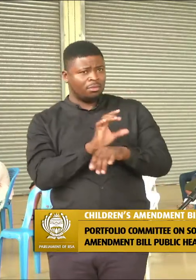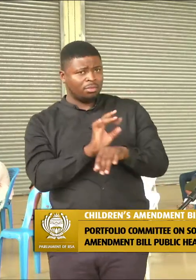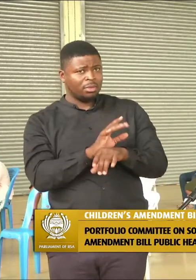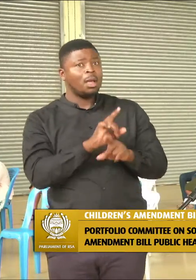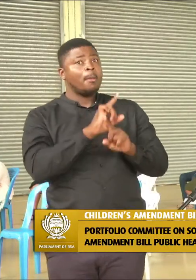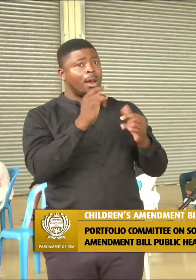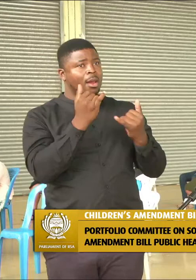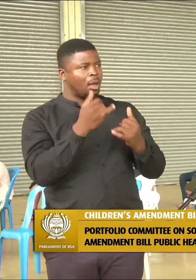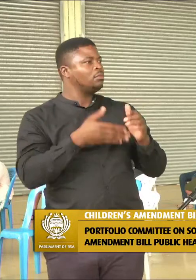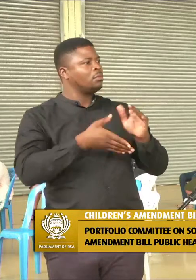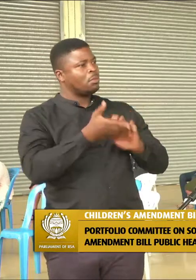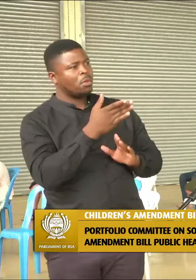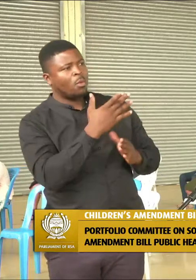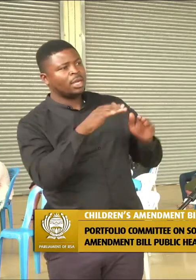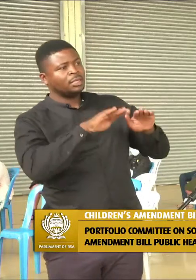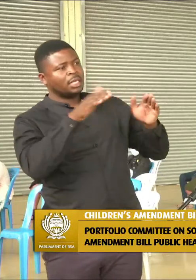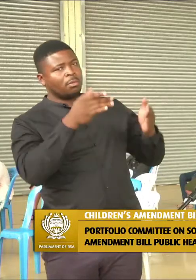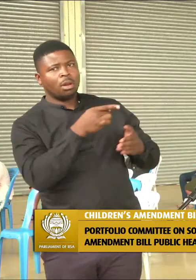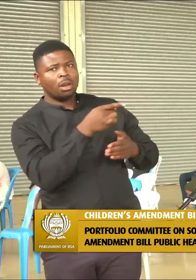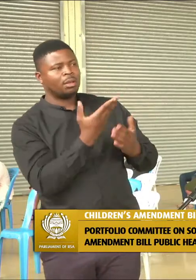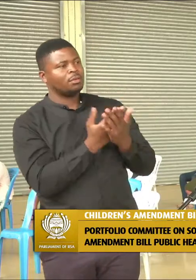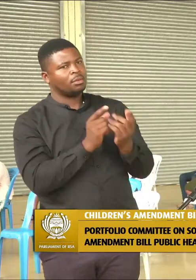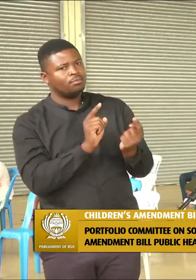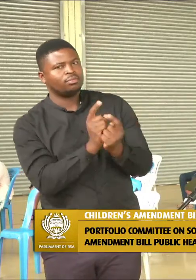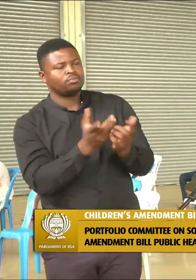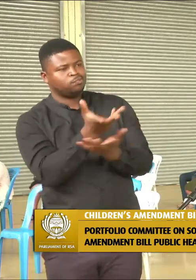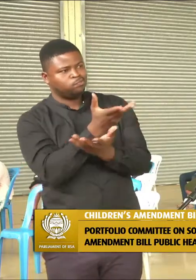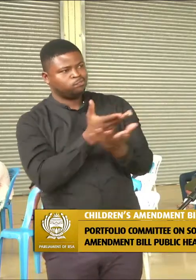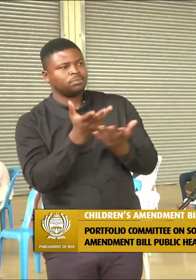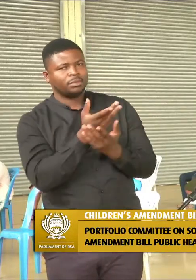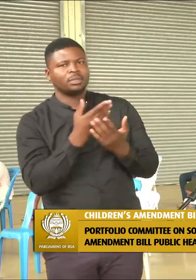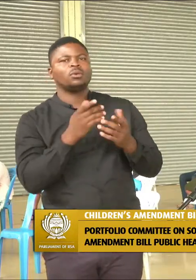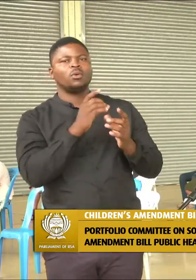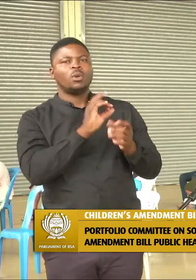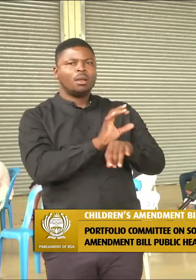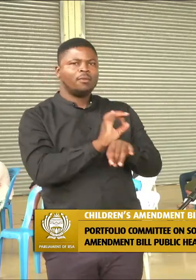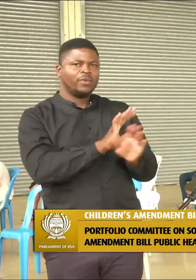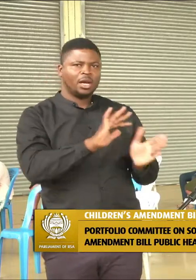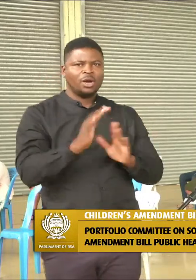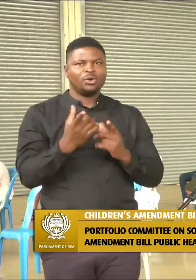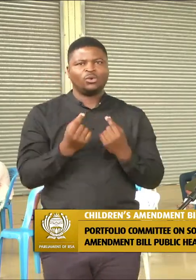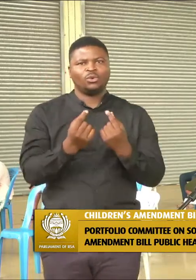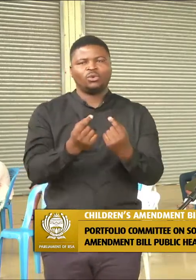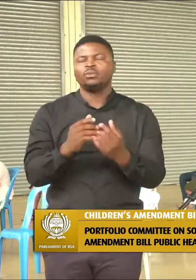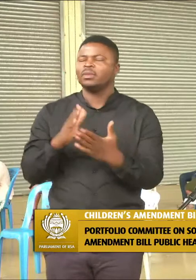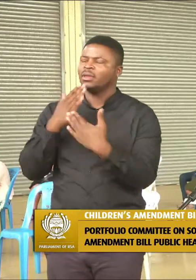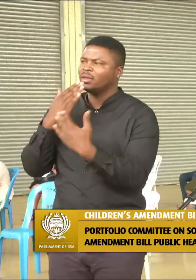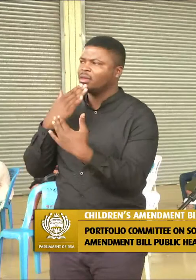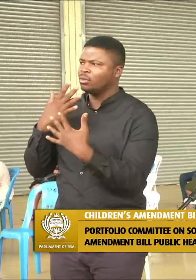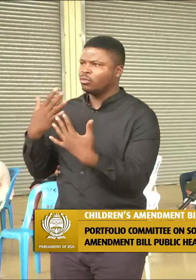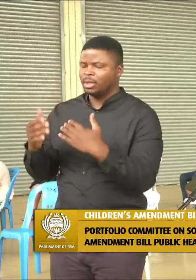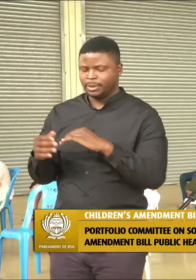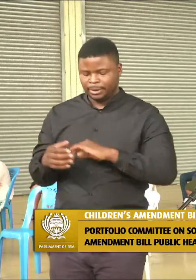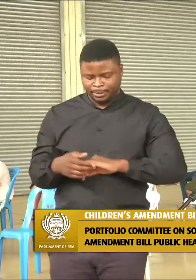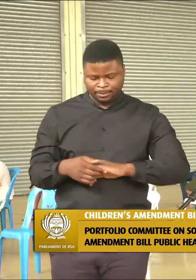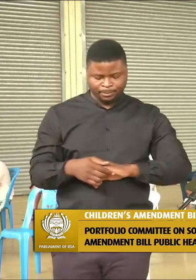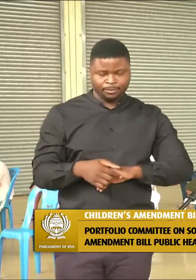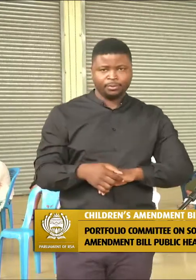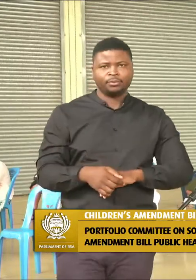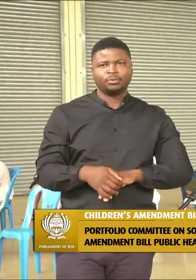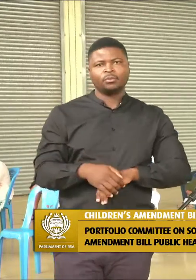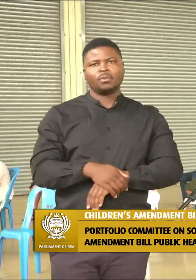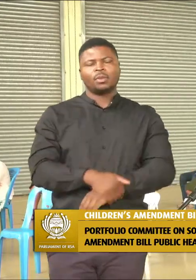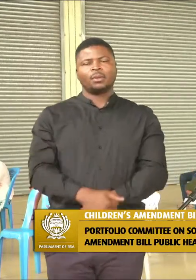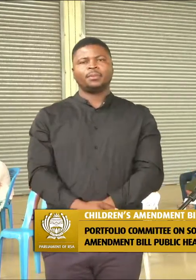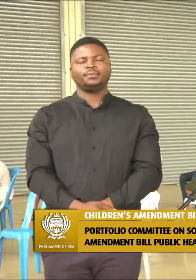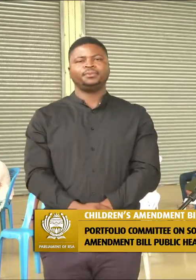uzokutshela ukuthi where do we go and what is it that we need to. Thank you, ma'am. Siyabonga kakhulu ke konke lokho okukhulumayo khumbula sithe